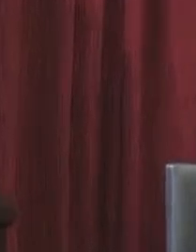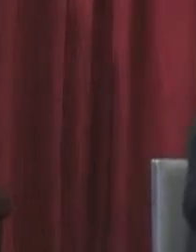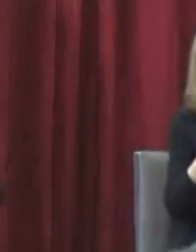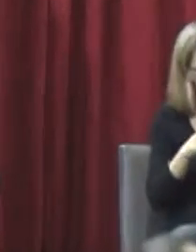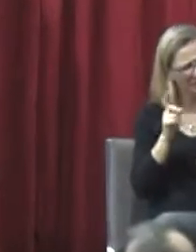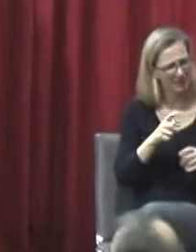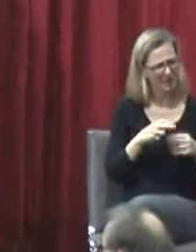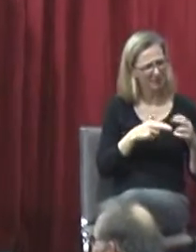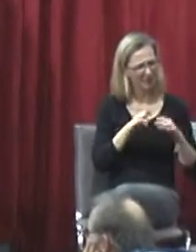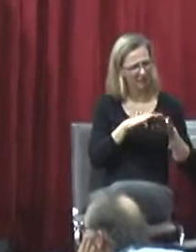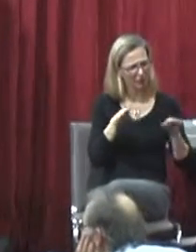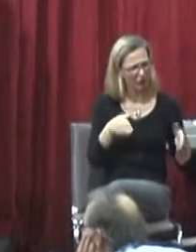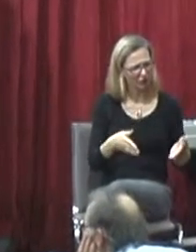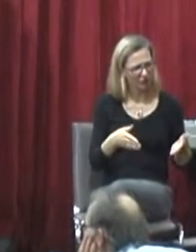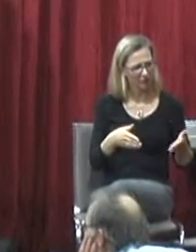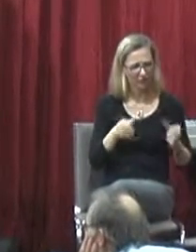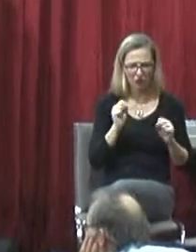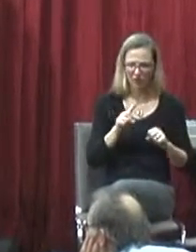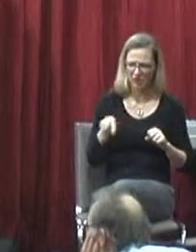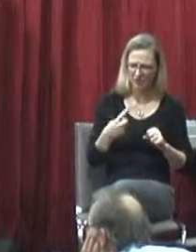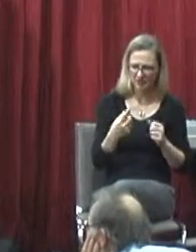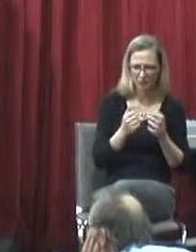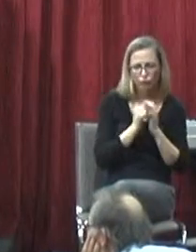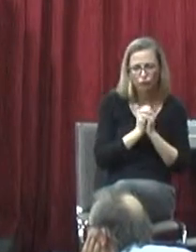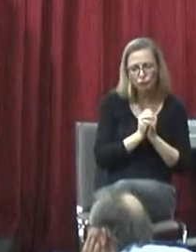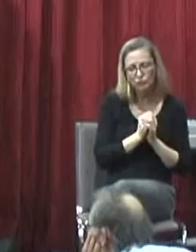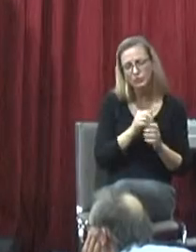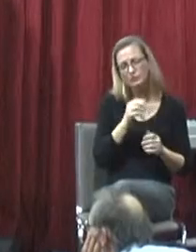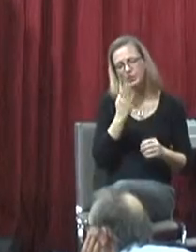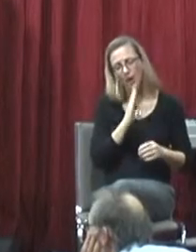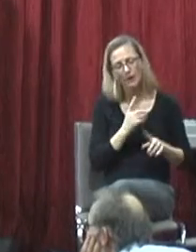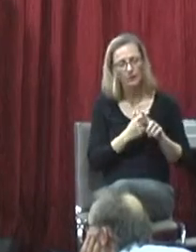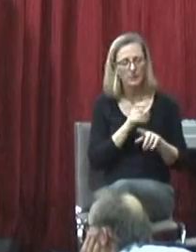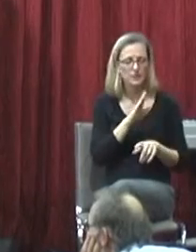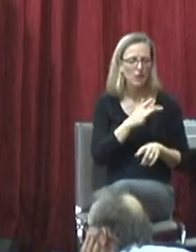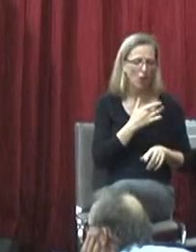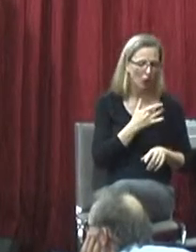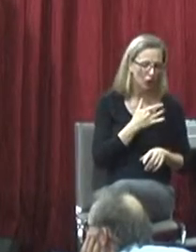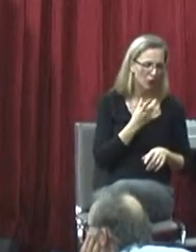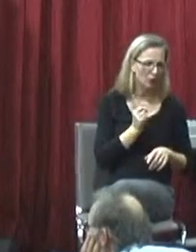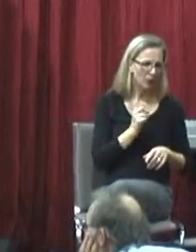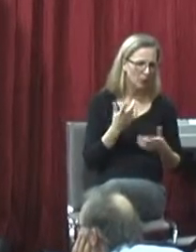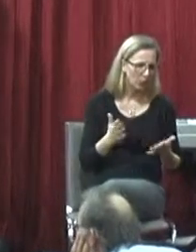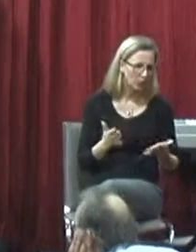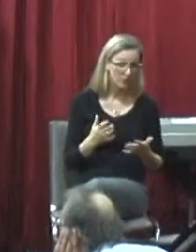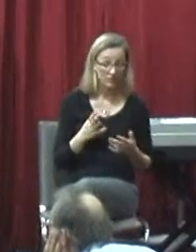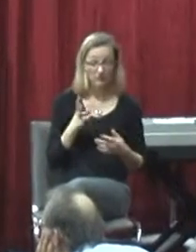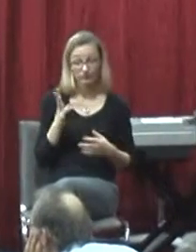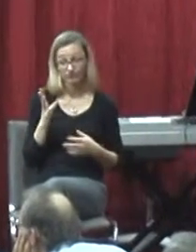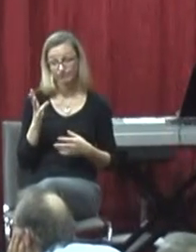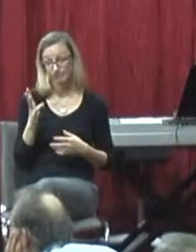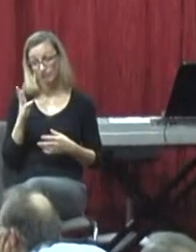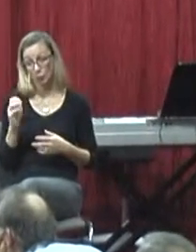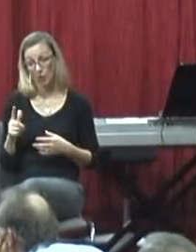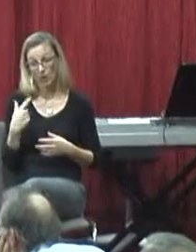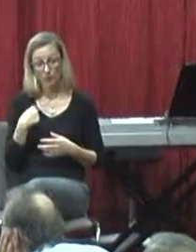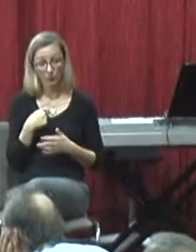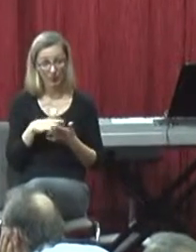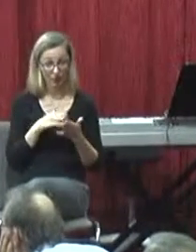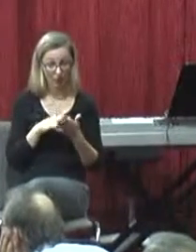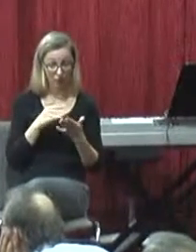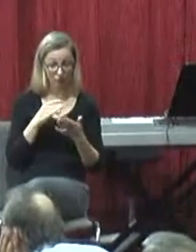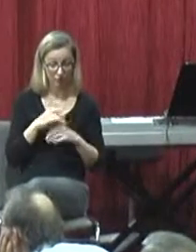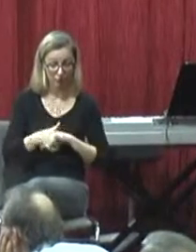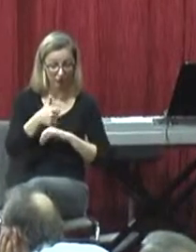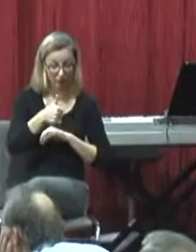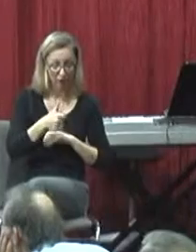altar? He could have just worshipped God from his heart where he was. Well, we learned earlier that altars are used